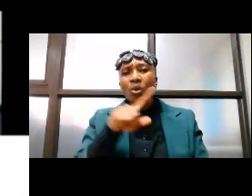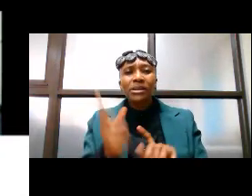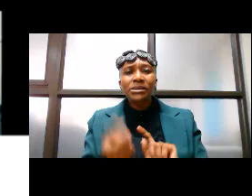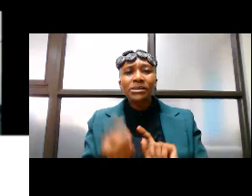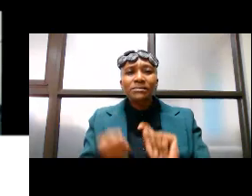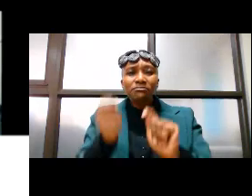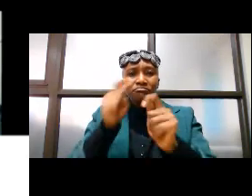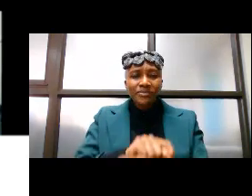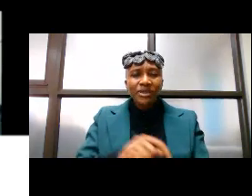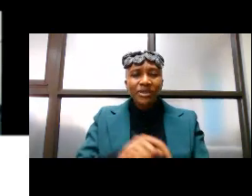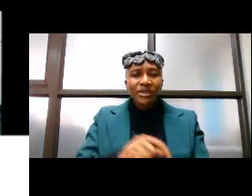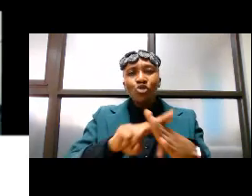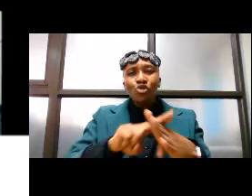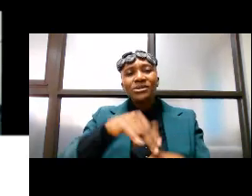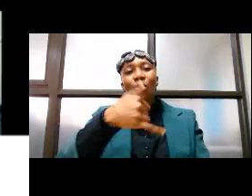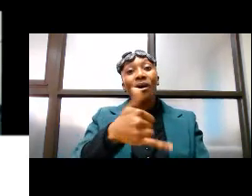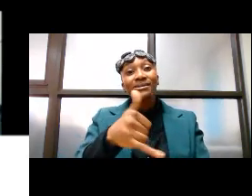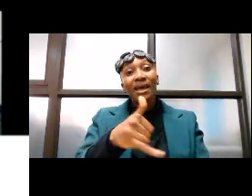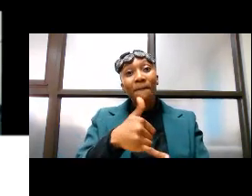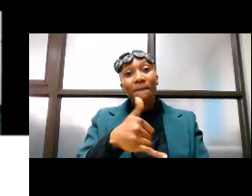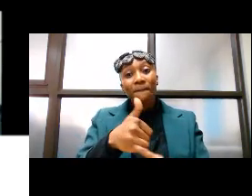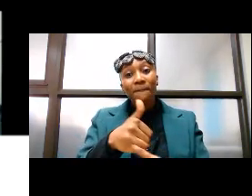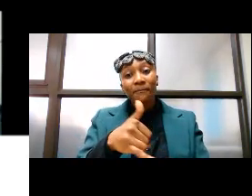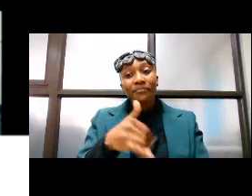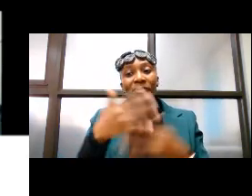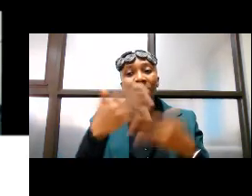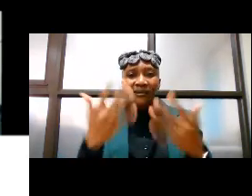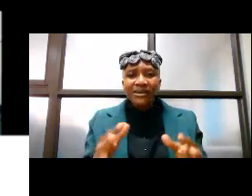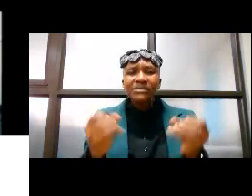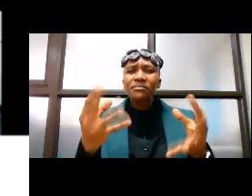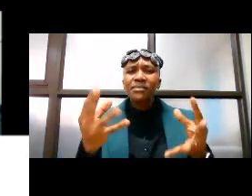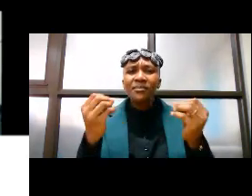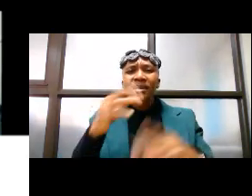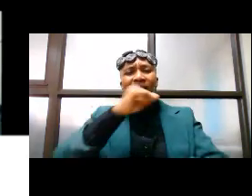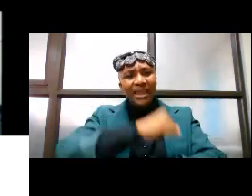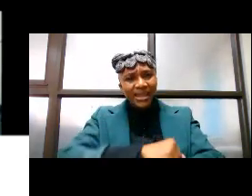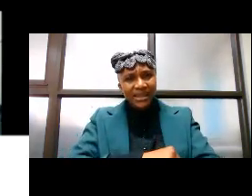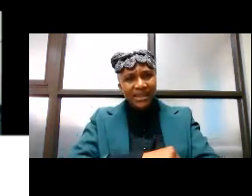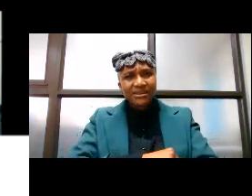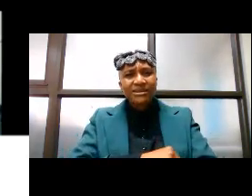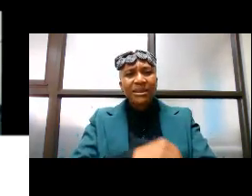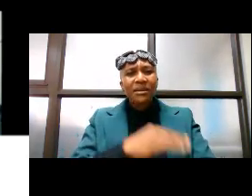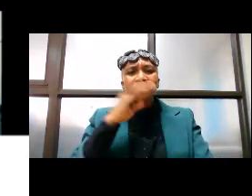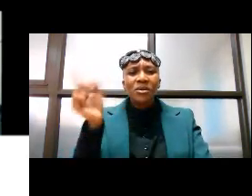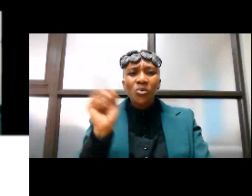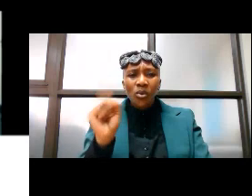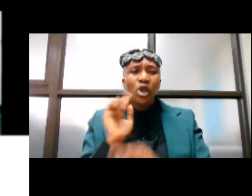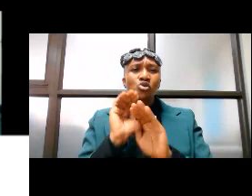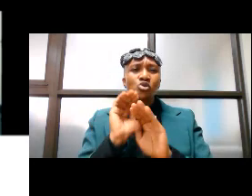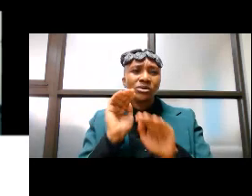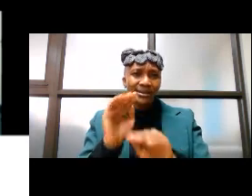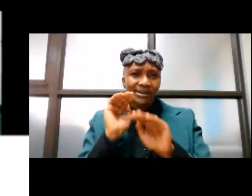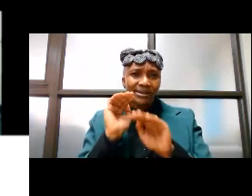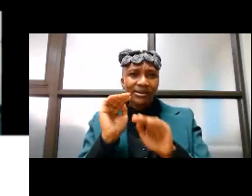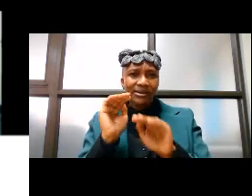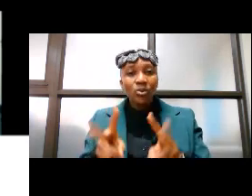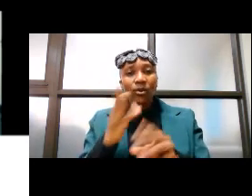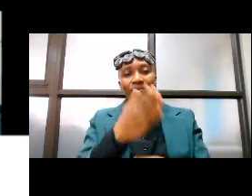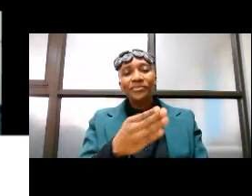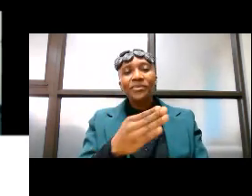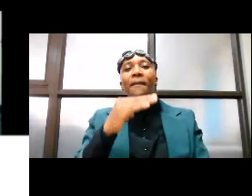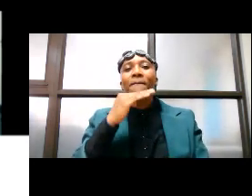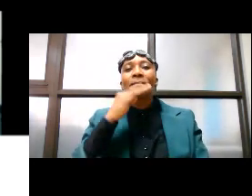and a large amount of learners, not only ours, were taught in this way. The information was sent